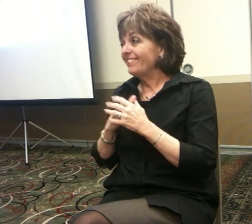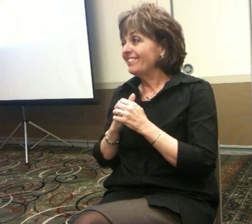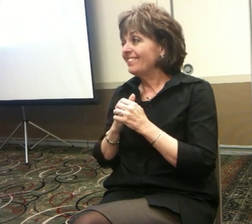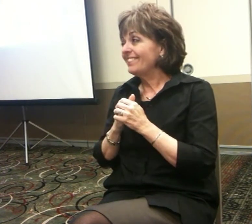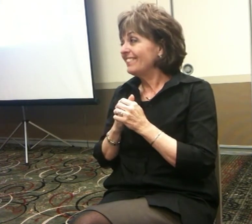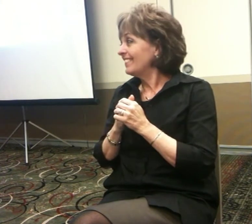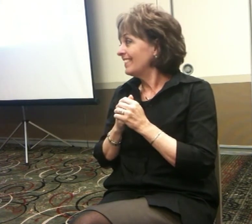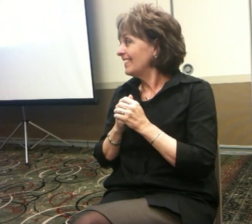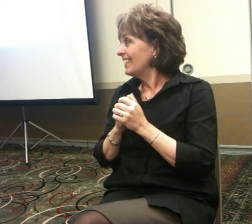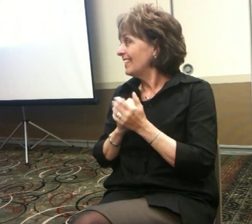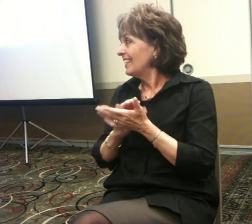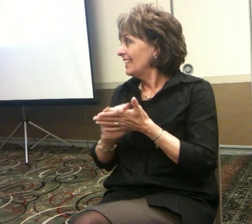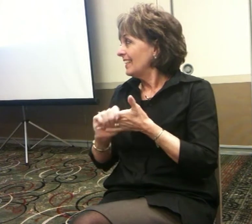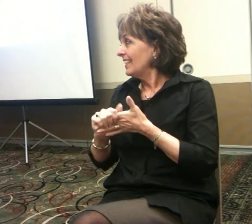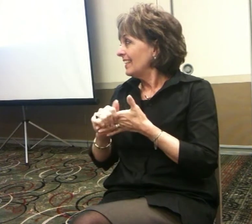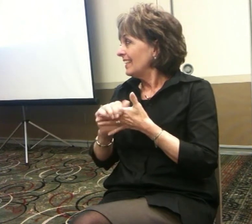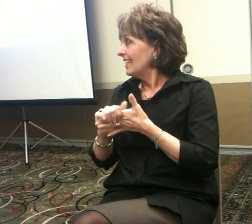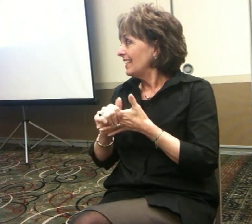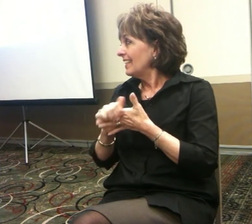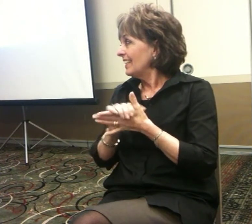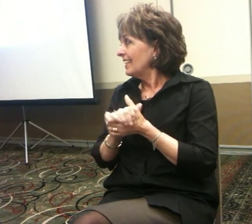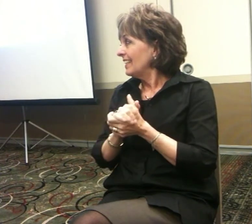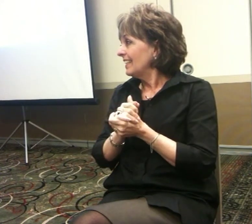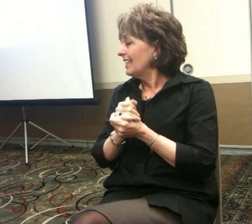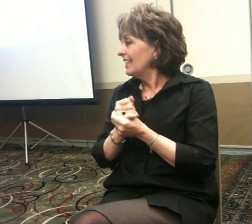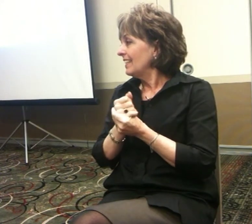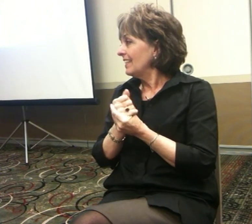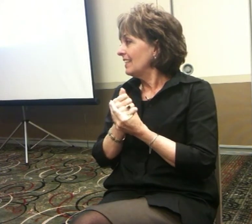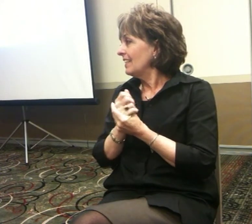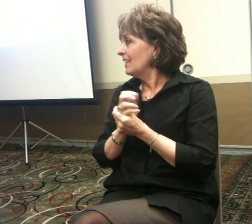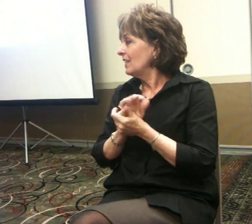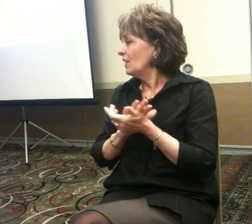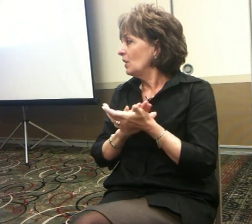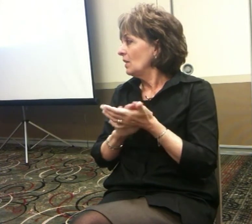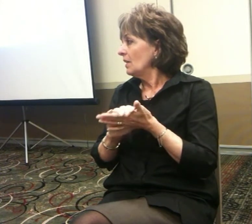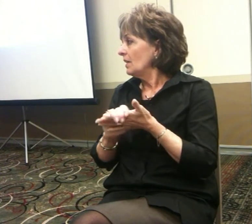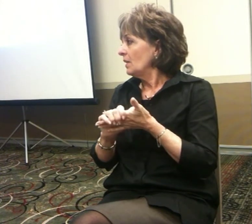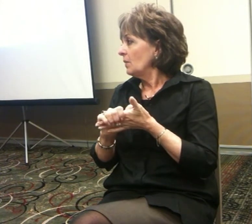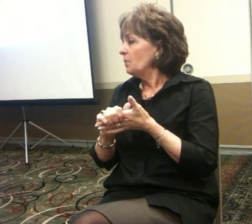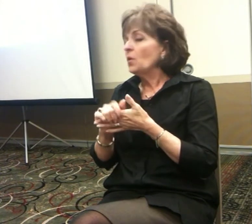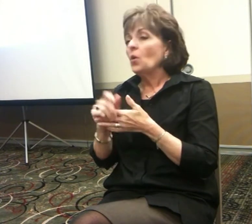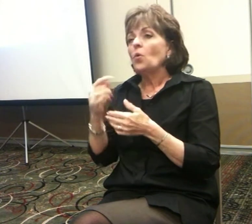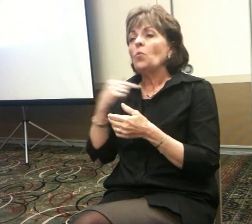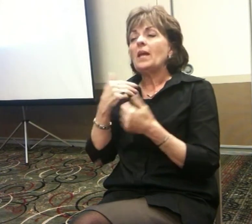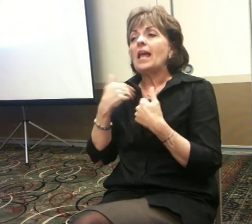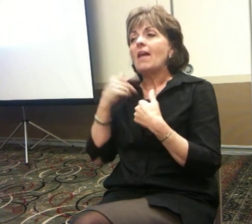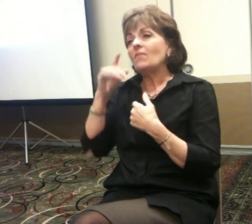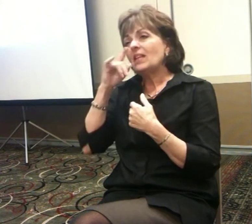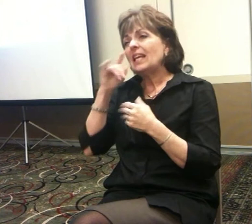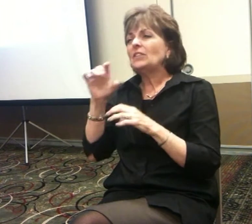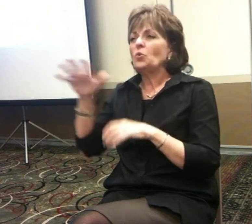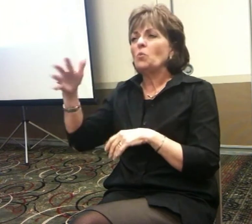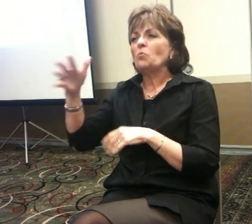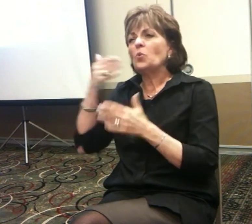No, it is. I shouldn't have done 2 of those. All right? What we've got here is the kid's doing pretty good. First he runs into the